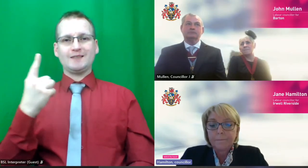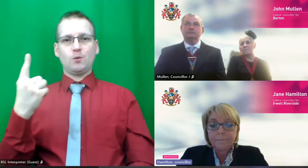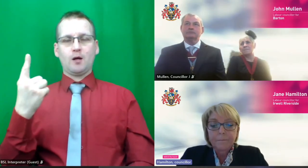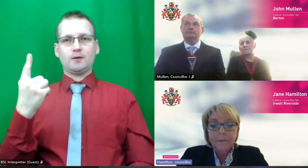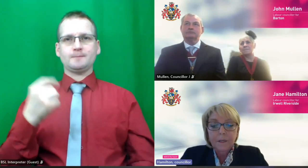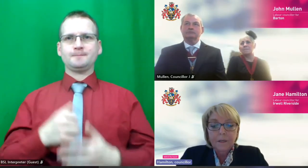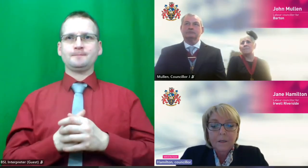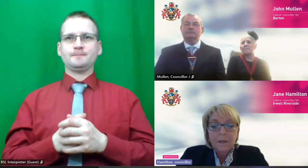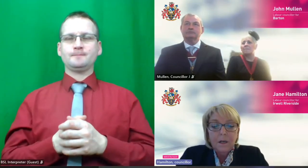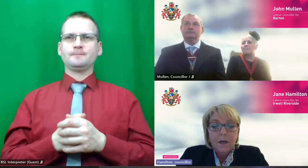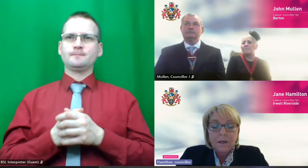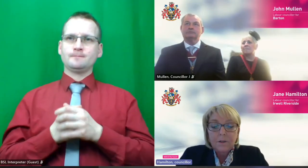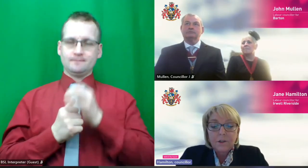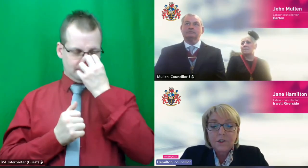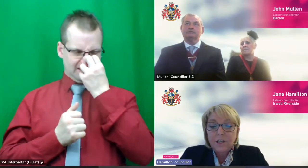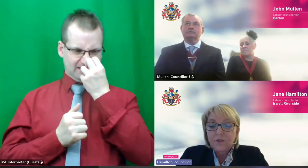2021.